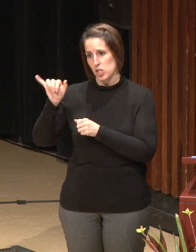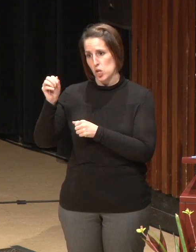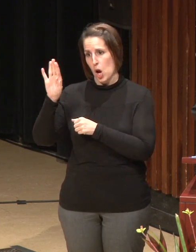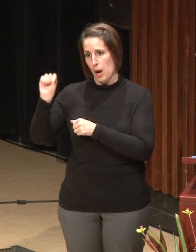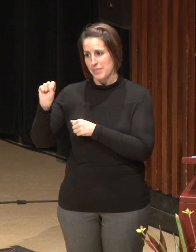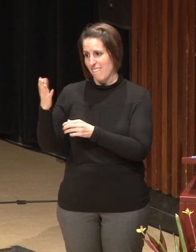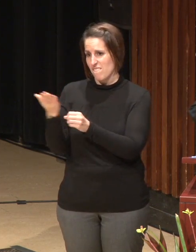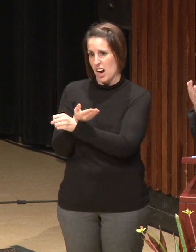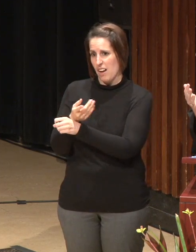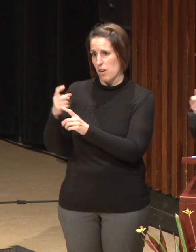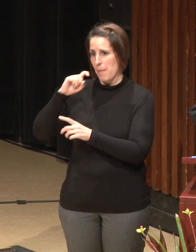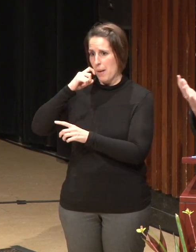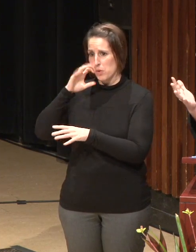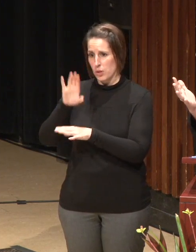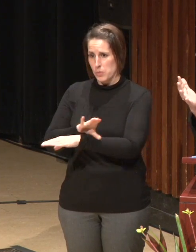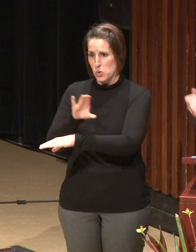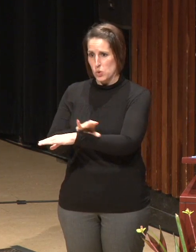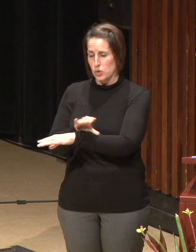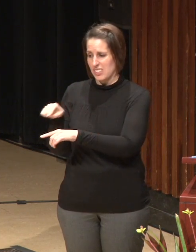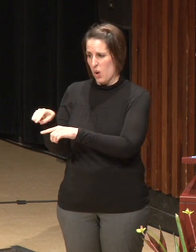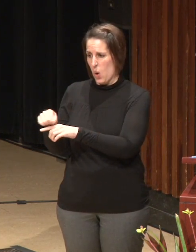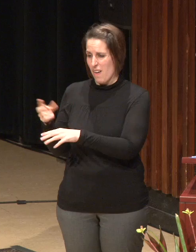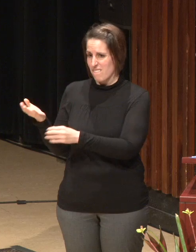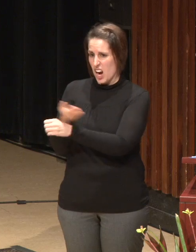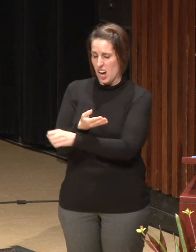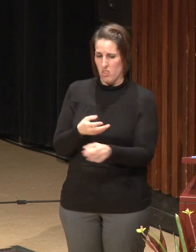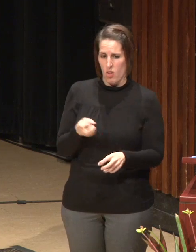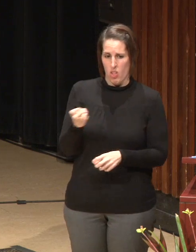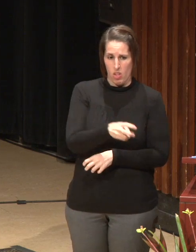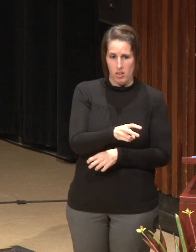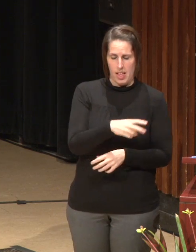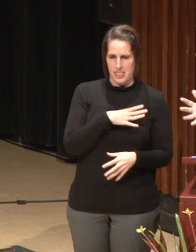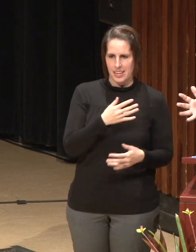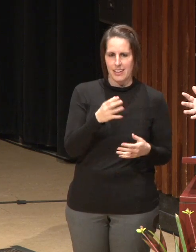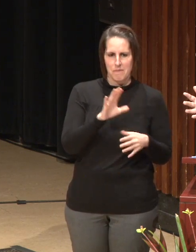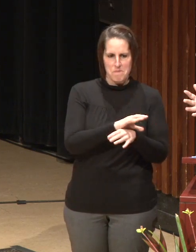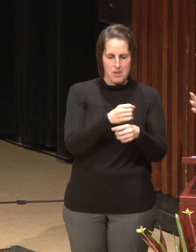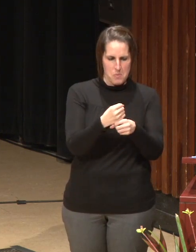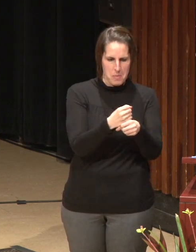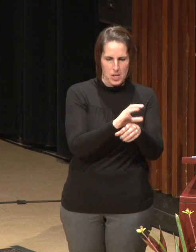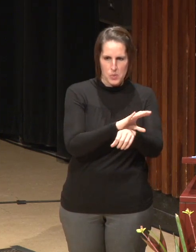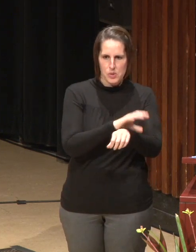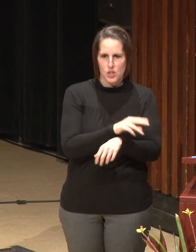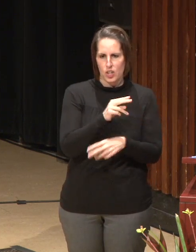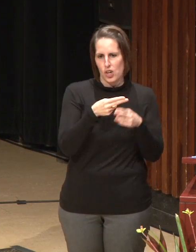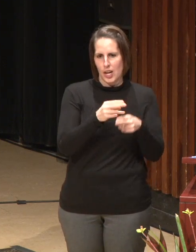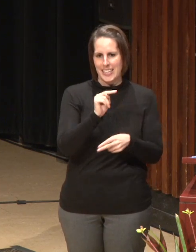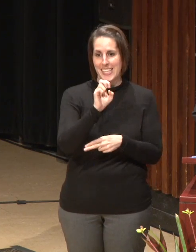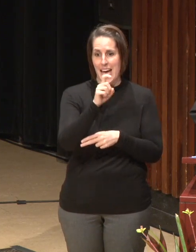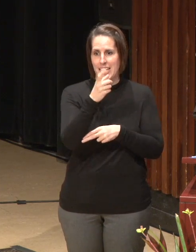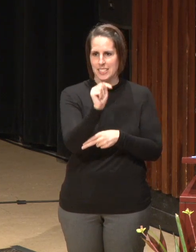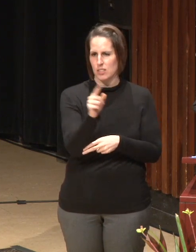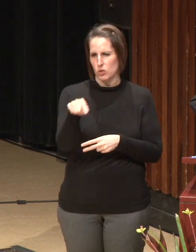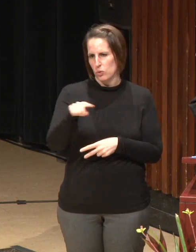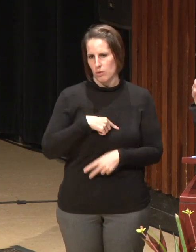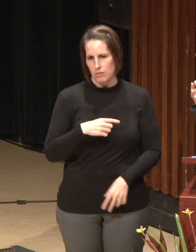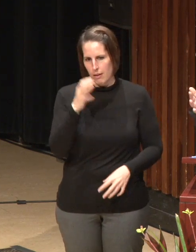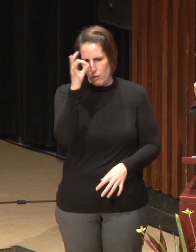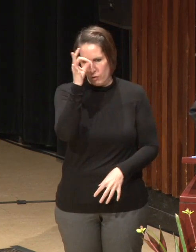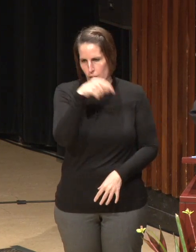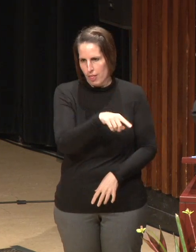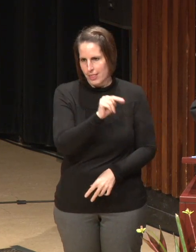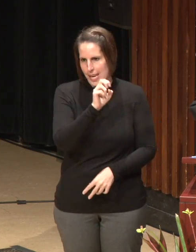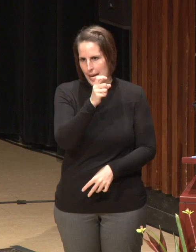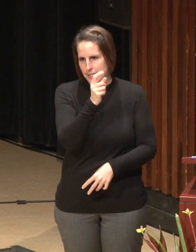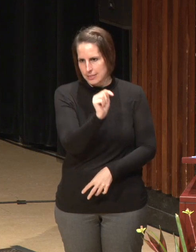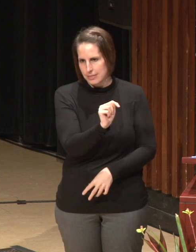co-founded, and then he went on to found Next, a computer company that made a computer you've never heard of. Now, those might